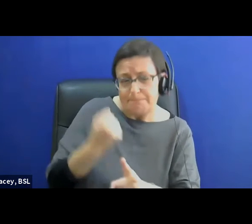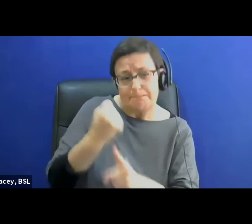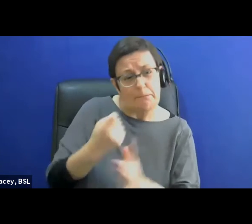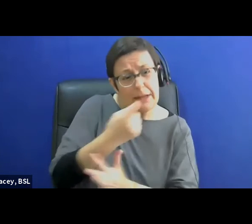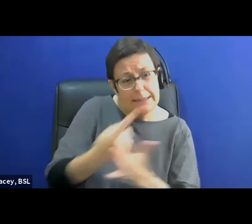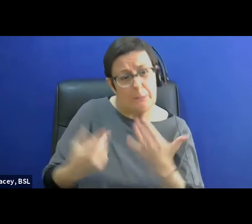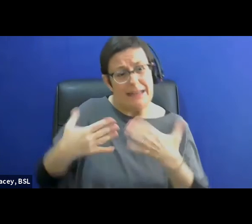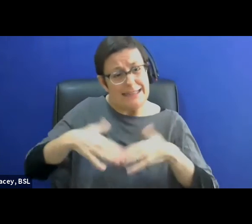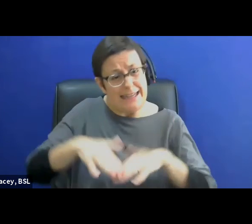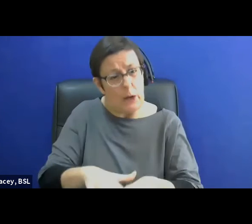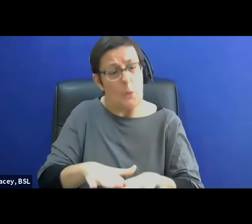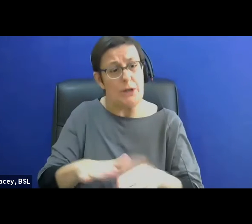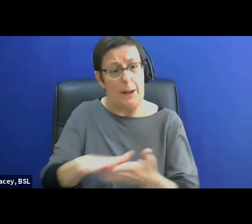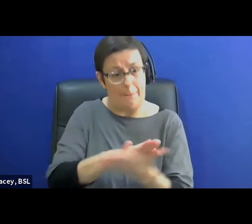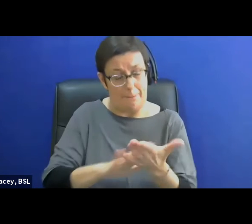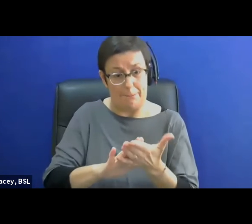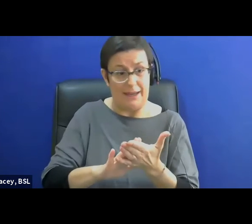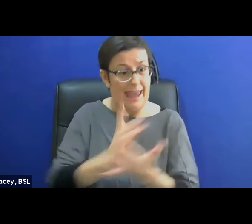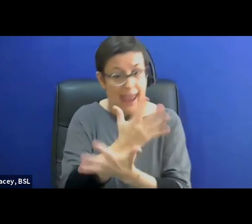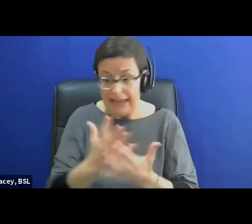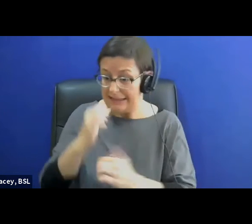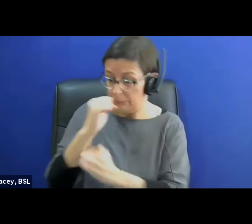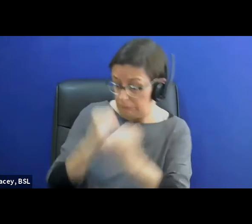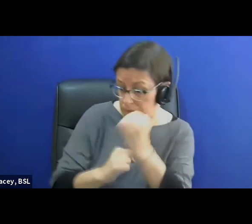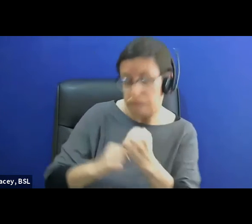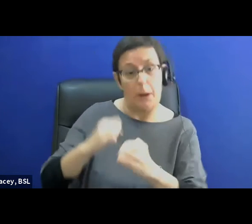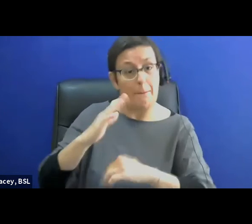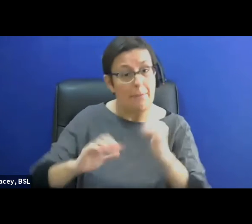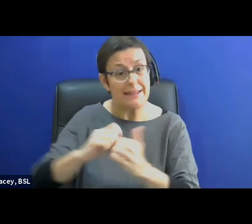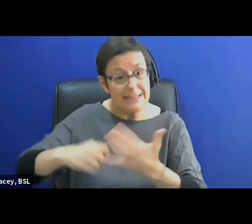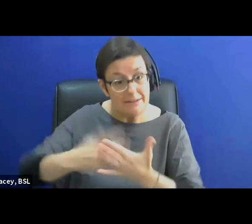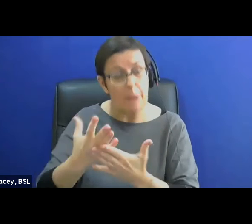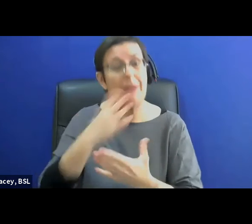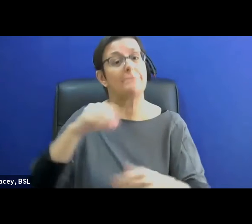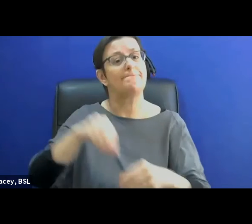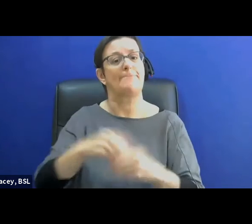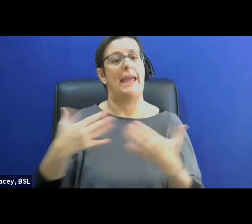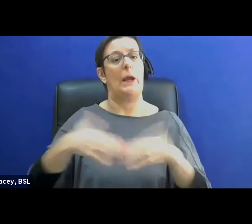embedding inclusive design into infrastructure development. Next slide, please.